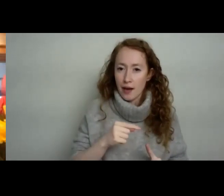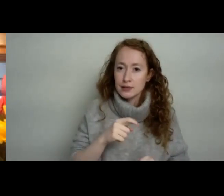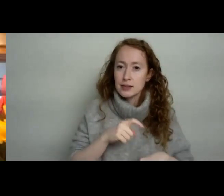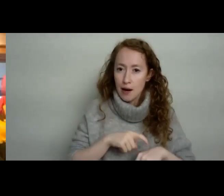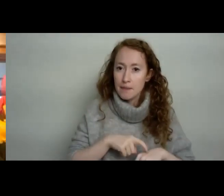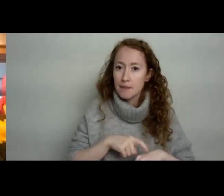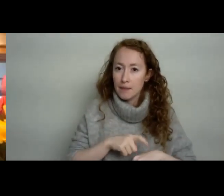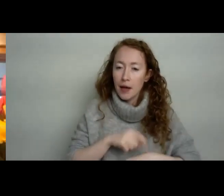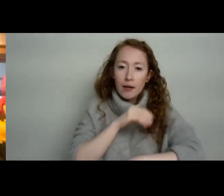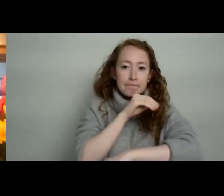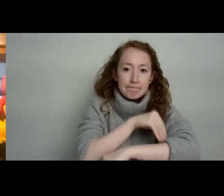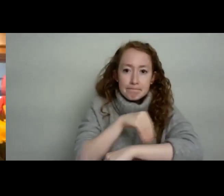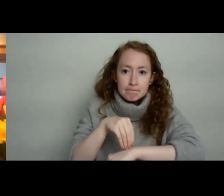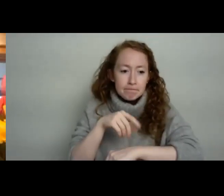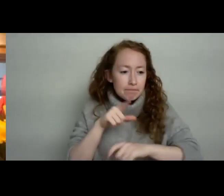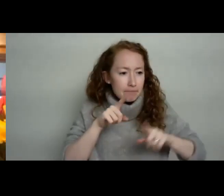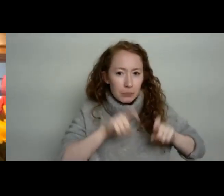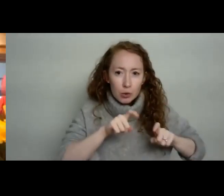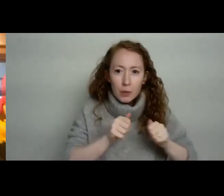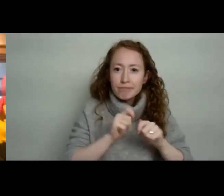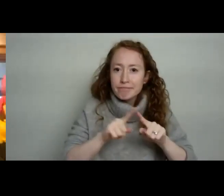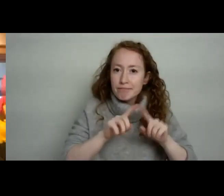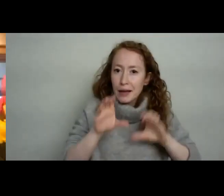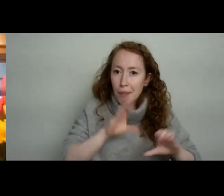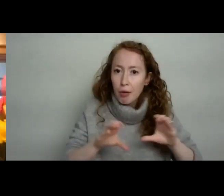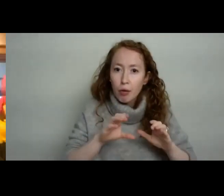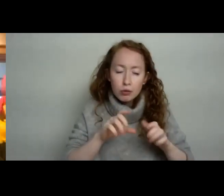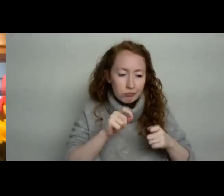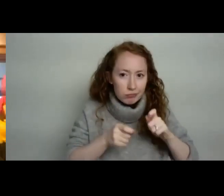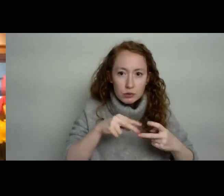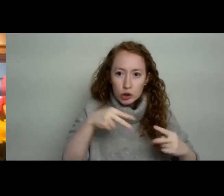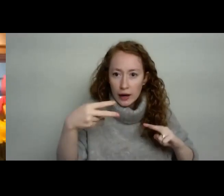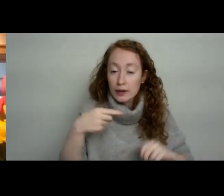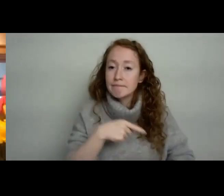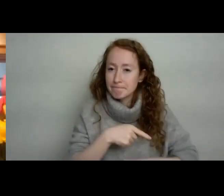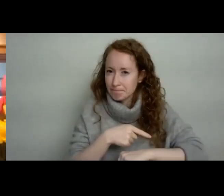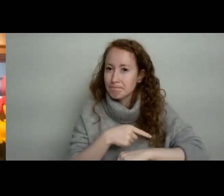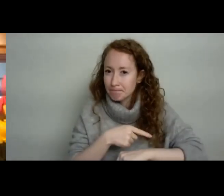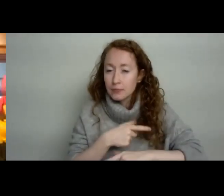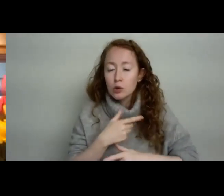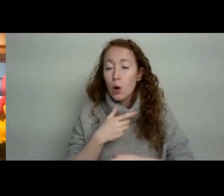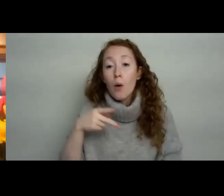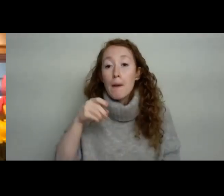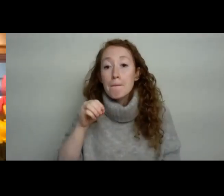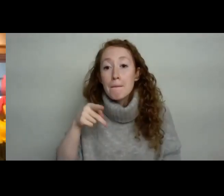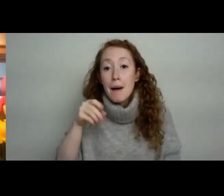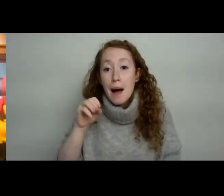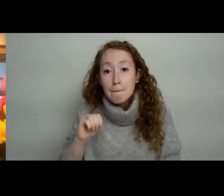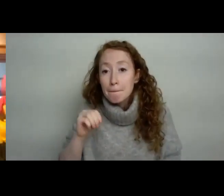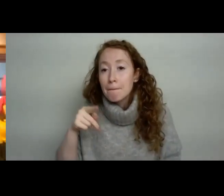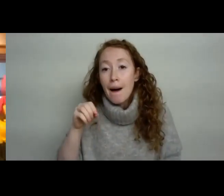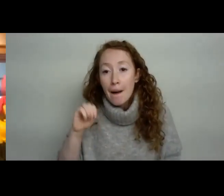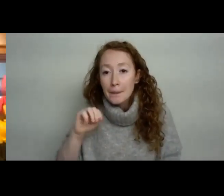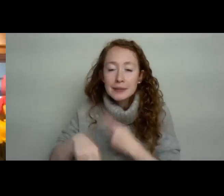Burpee's experimental explorations. So whether it's the pom-pom style, cactus style,